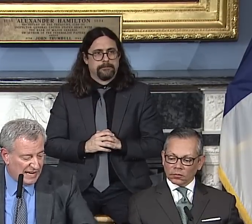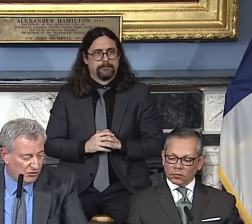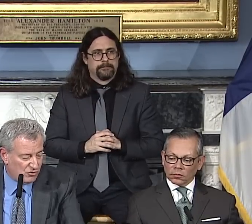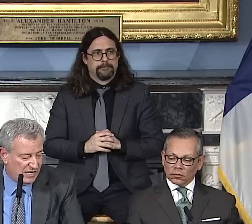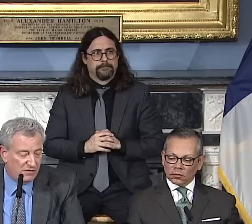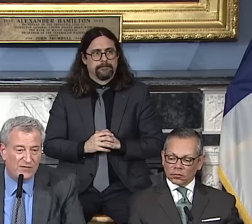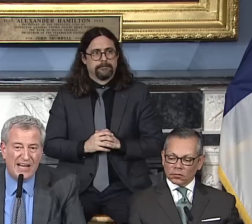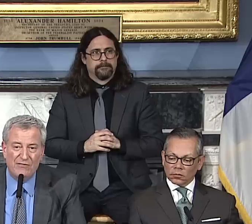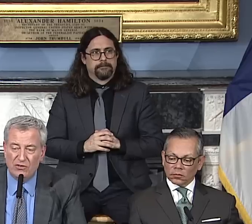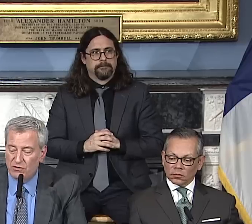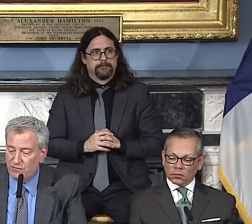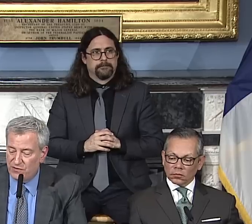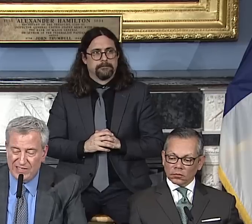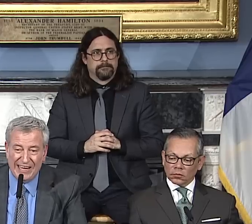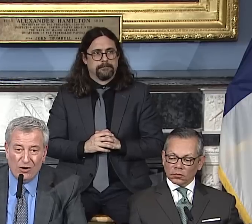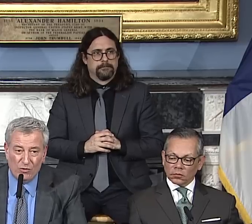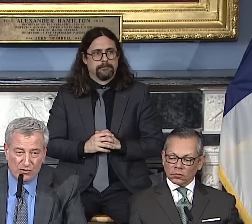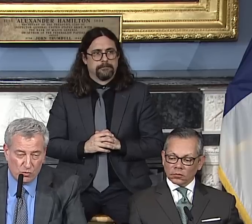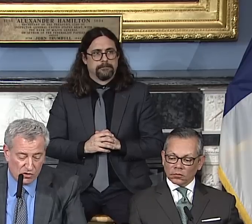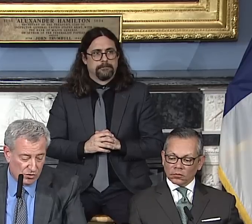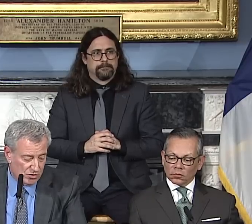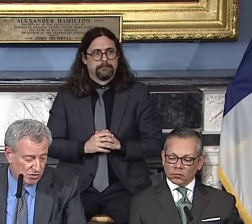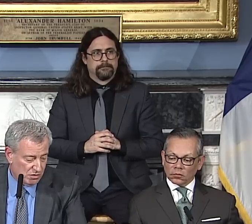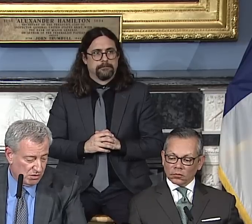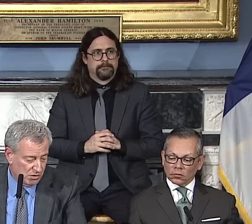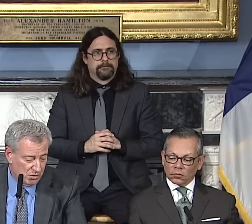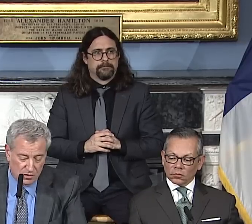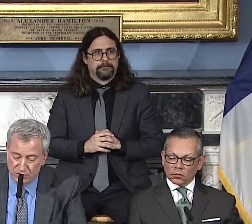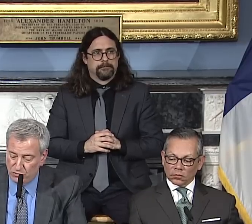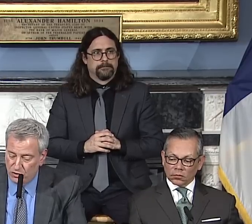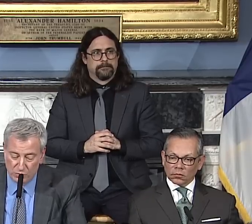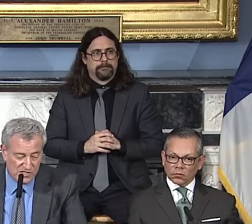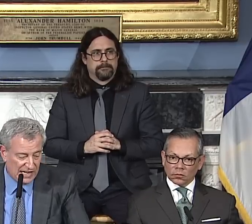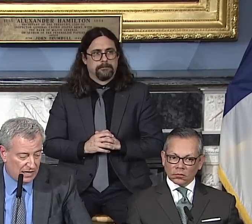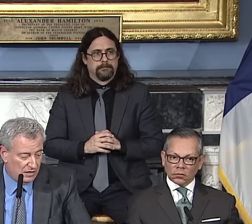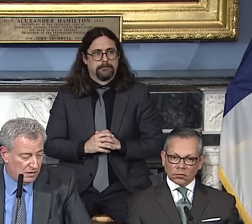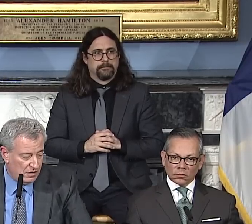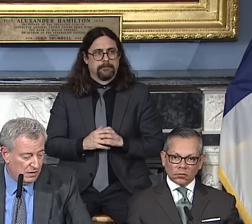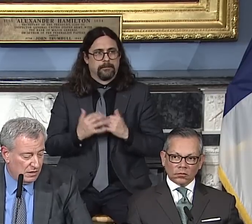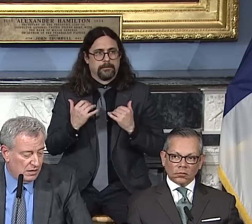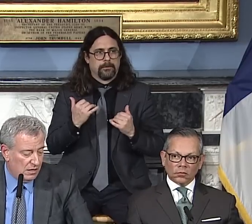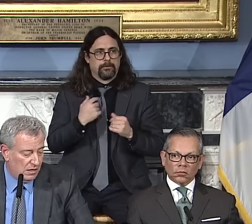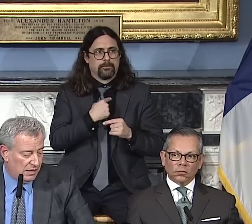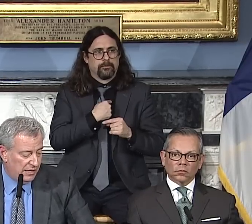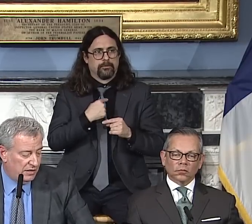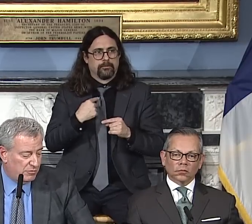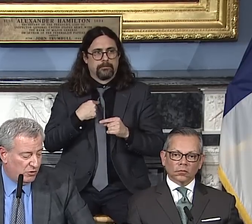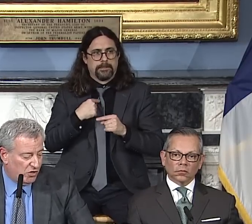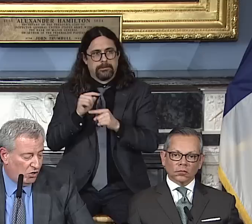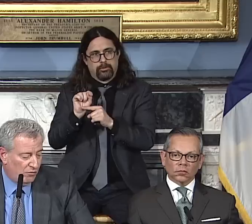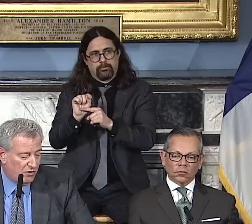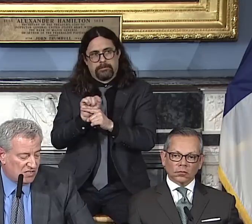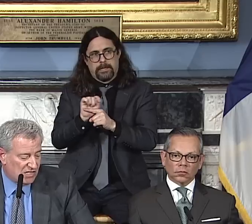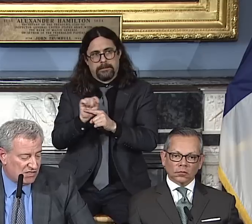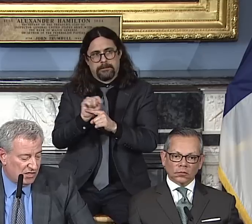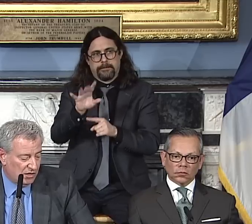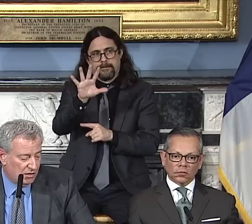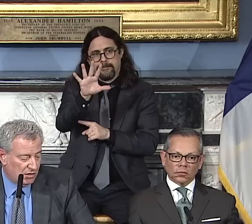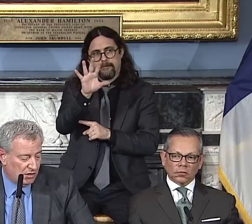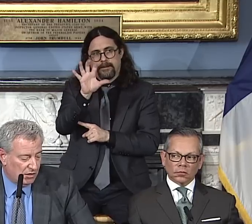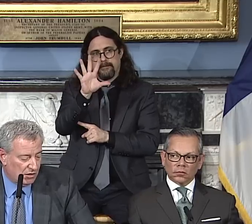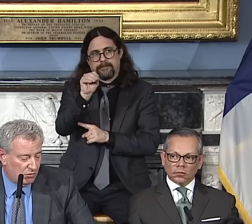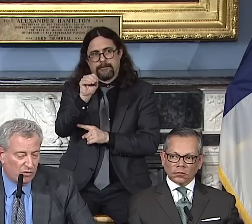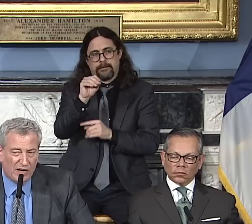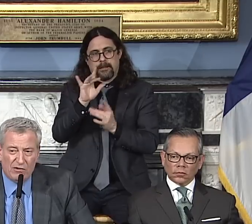We have now trained 550 outreach workers through Homestat in the protocol for